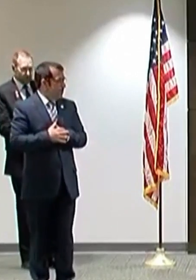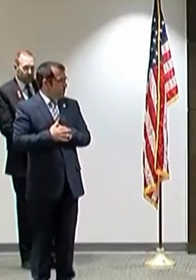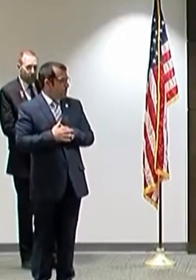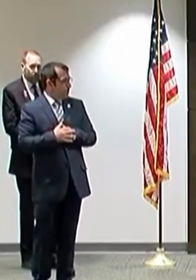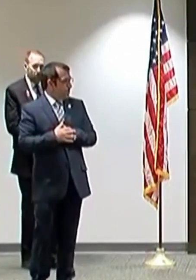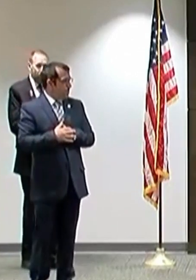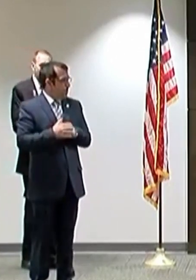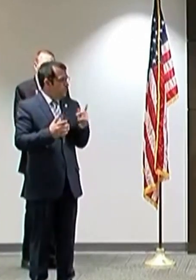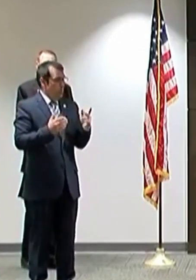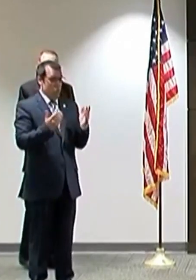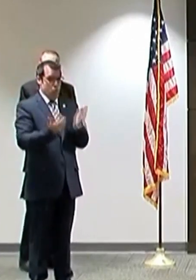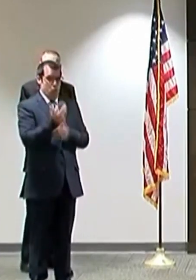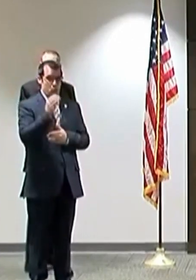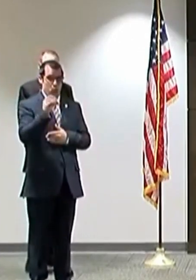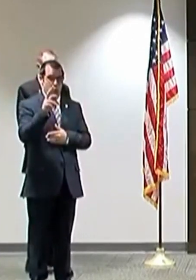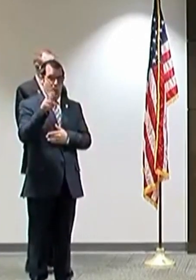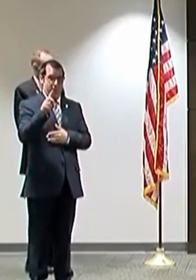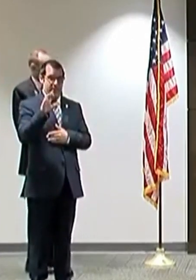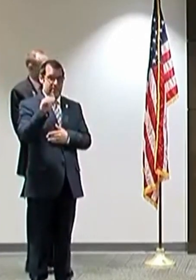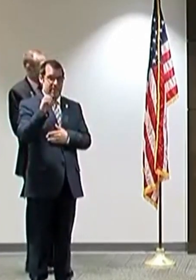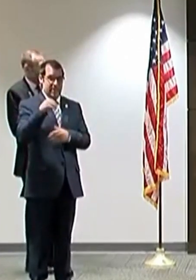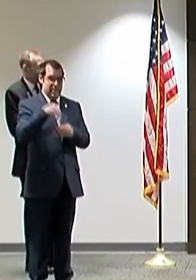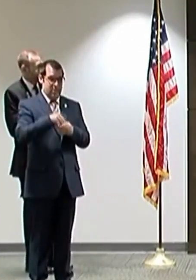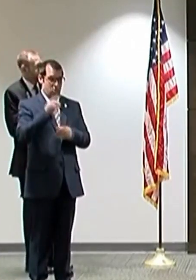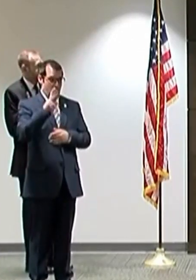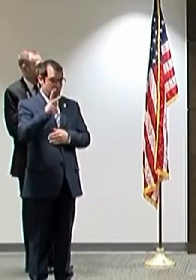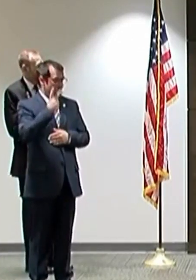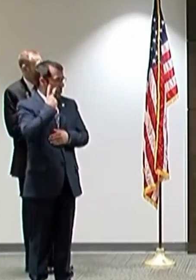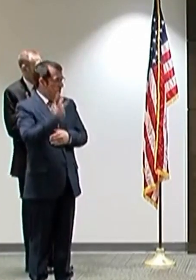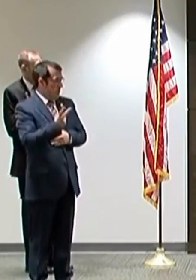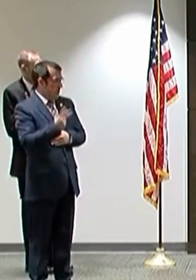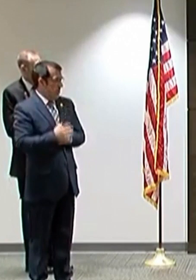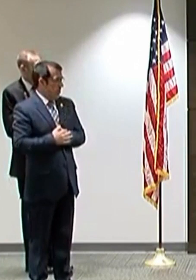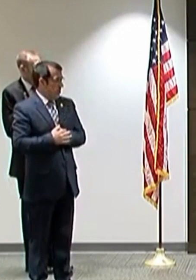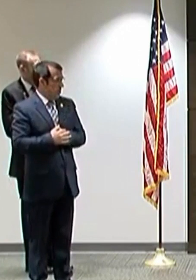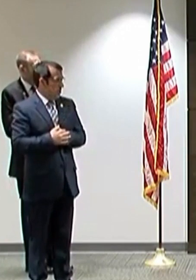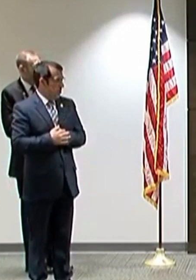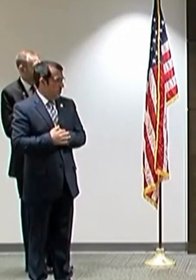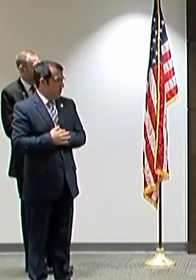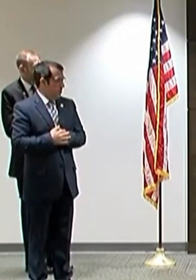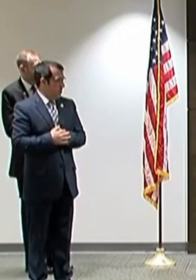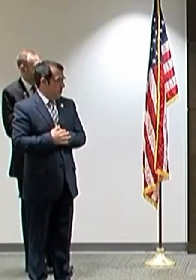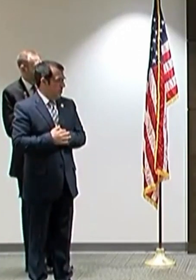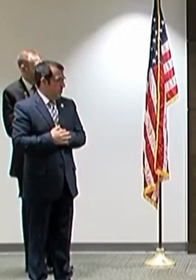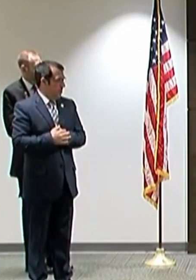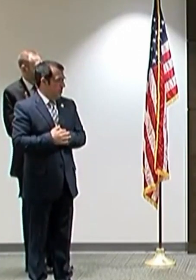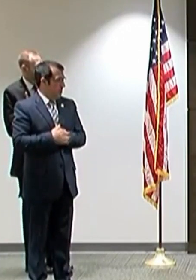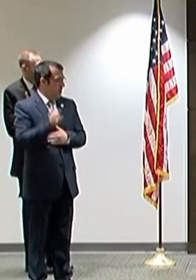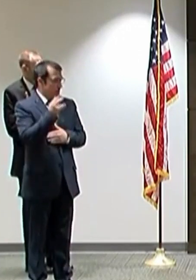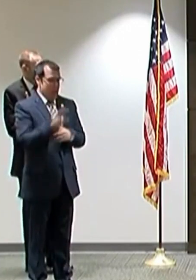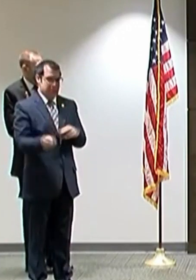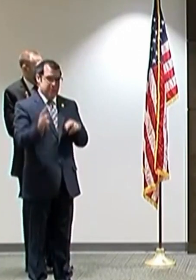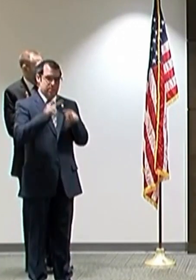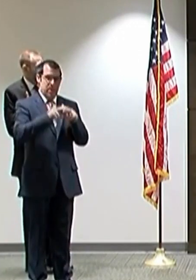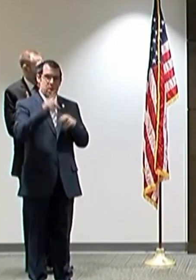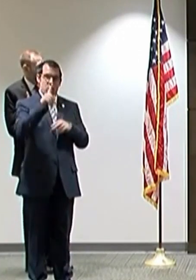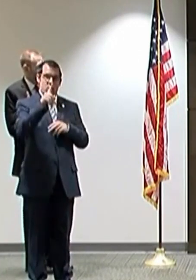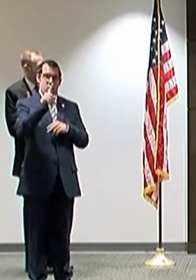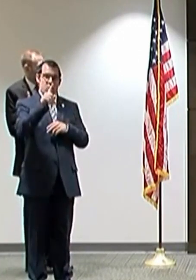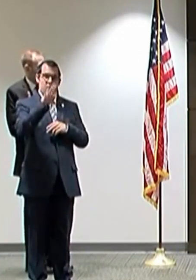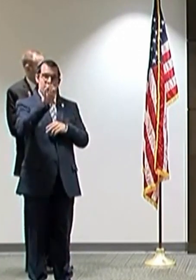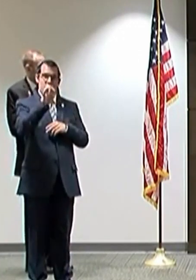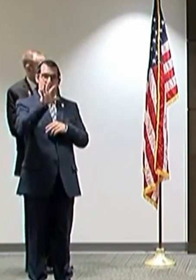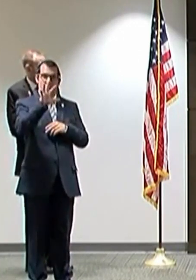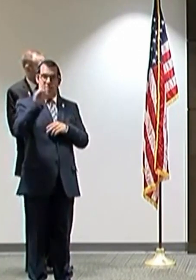new COVID cases in Arkansas, you can see that we had the spike that one day of